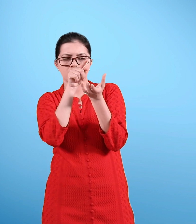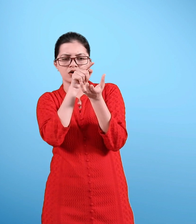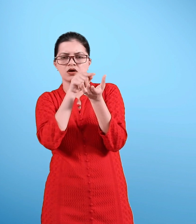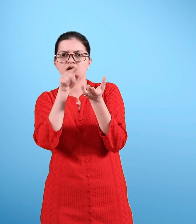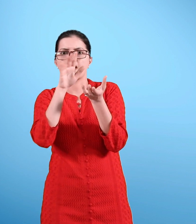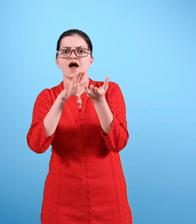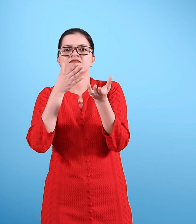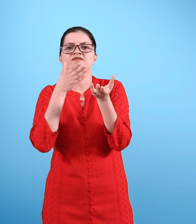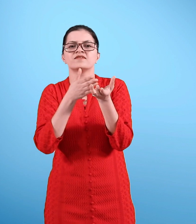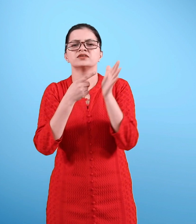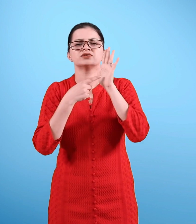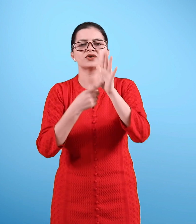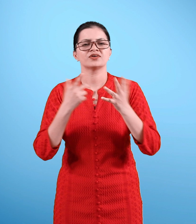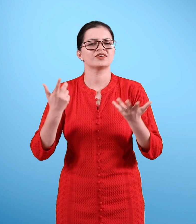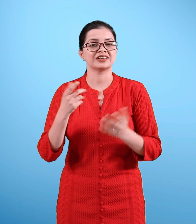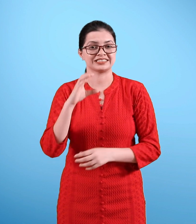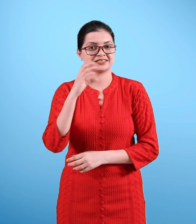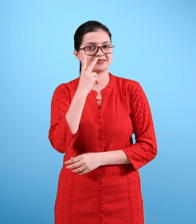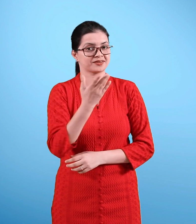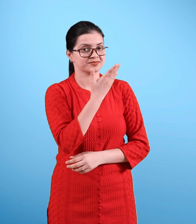Figure 11.5c.